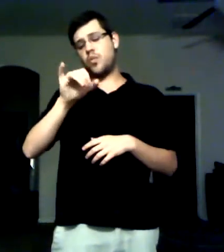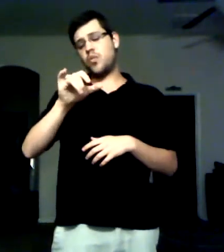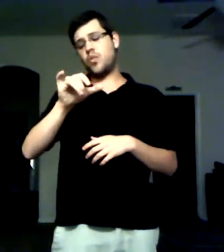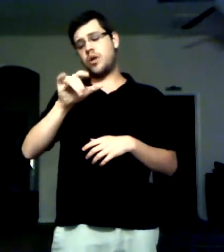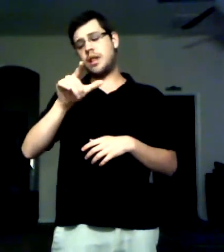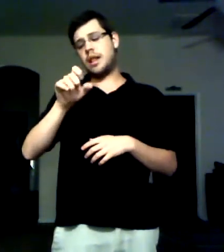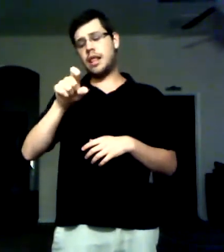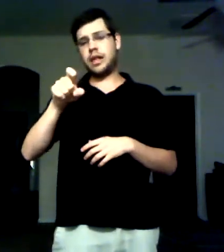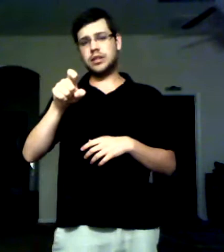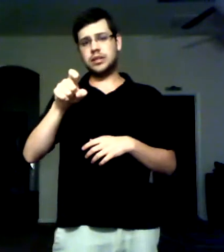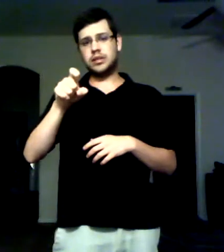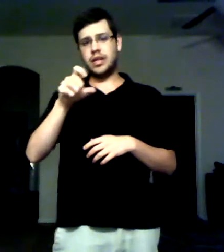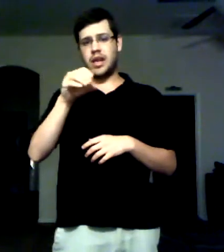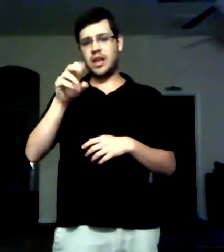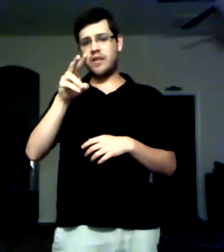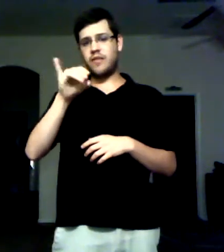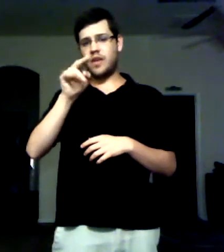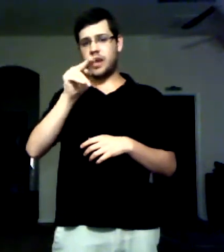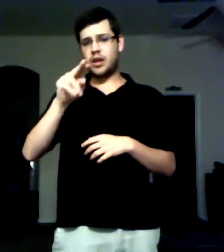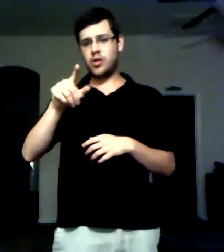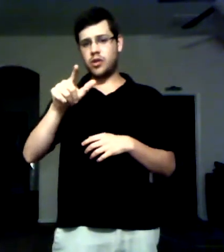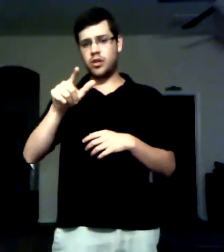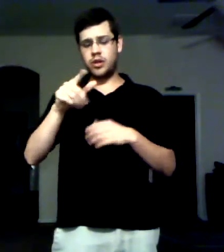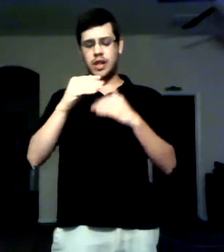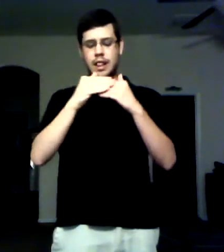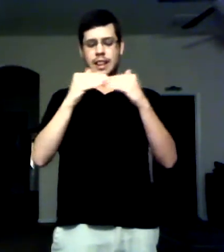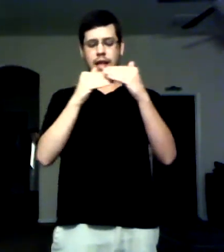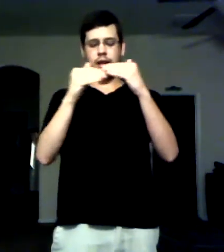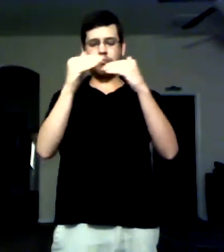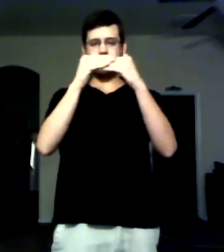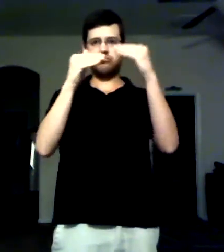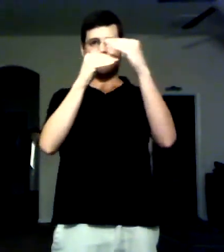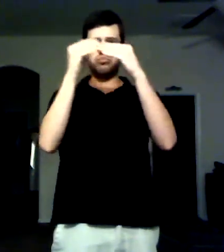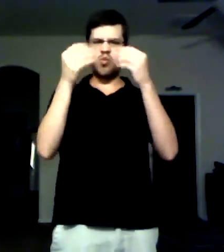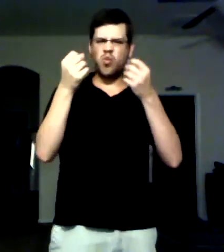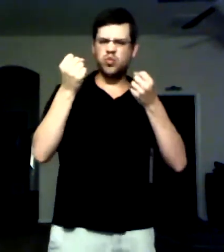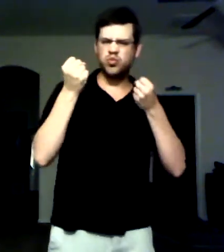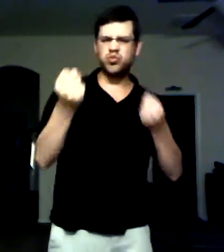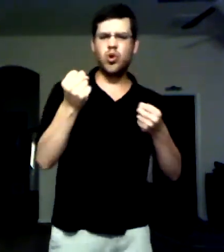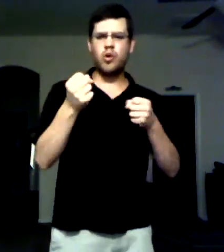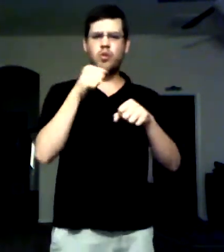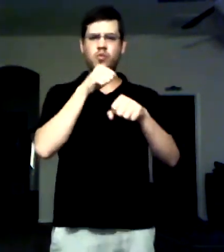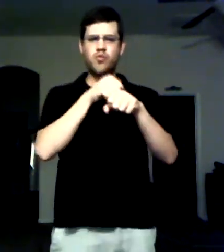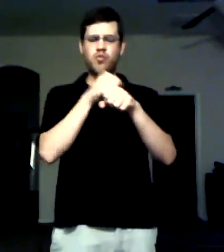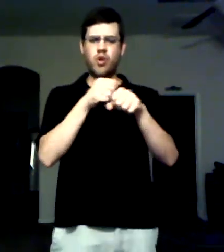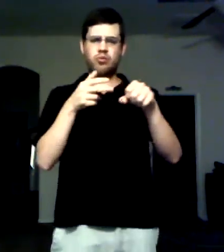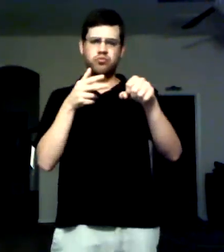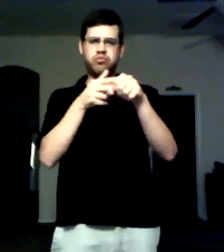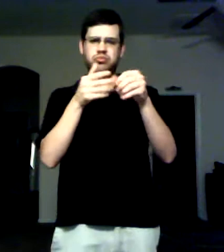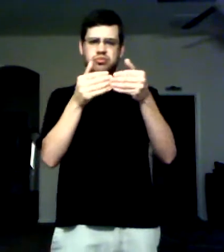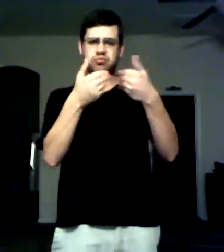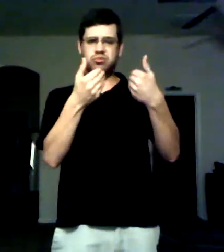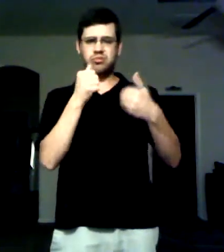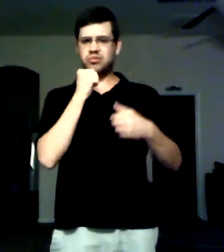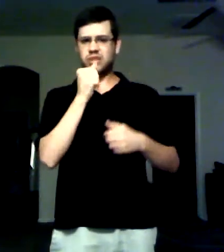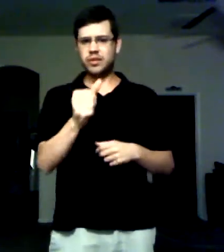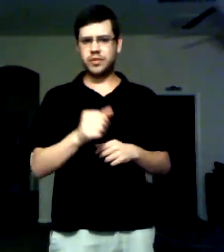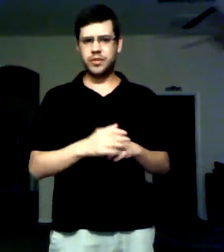several different layers, and it's just bomb-proof. You can bounce it off rocks and drop it, and it's real abrasive